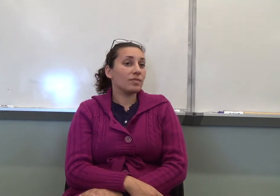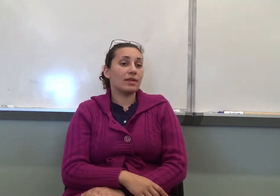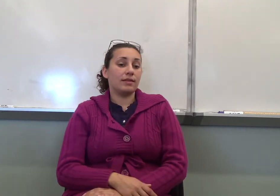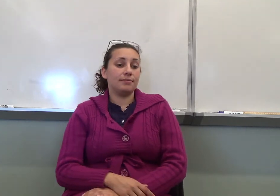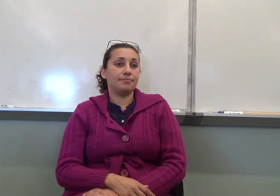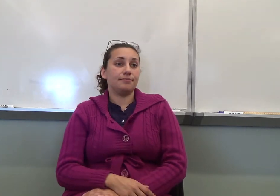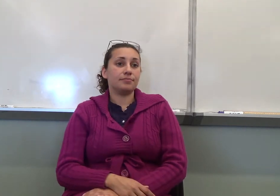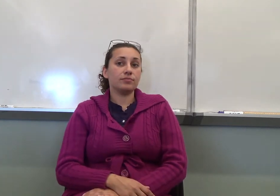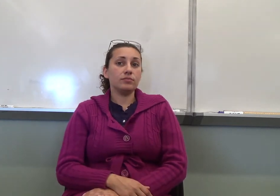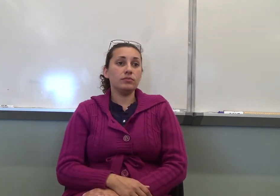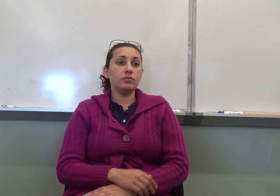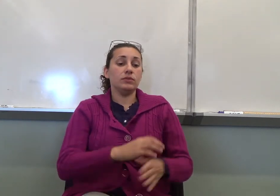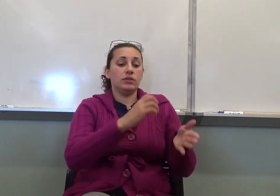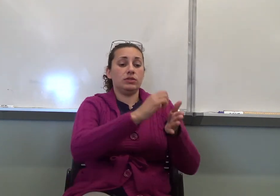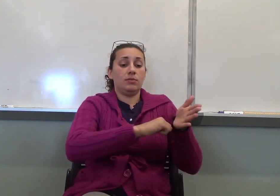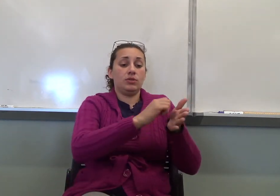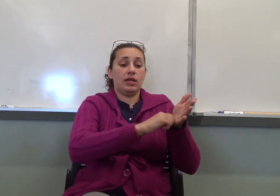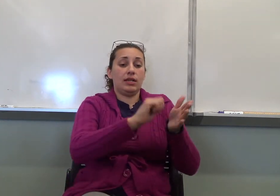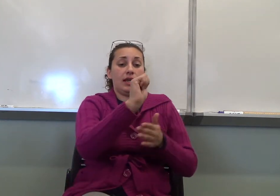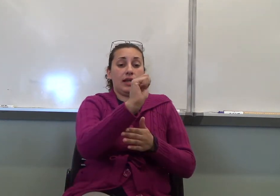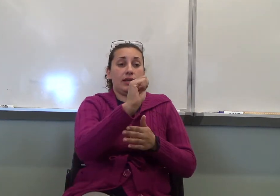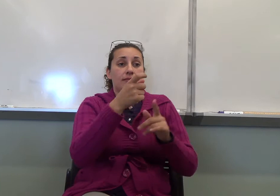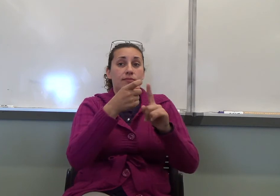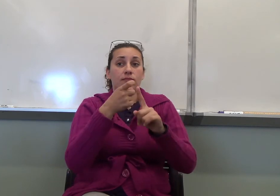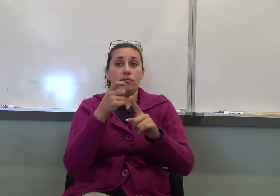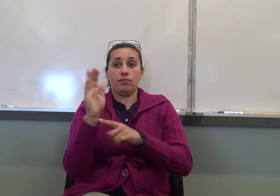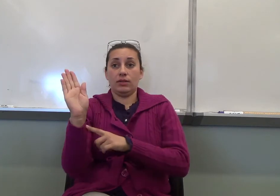Subtract A from B. An example would be